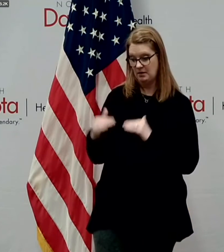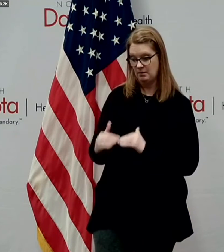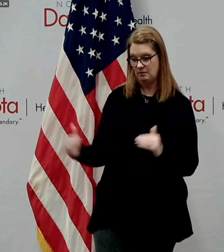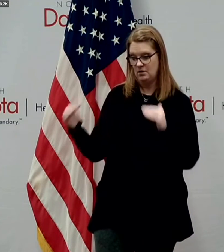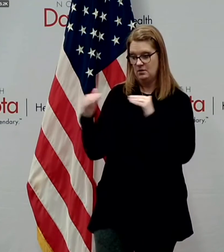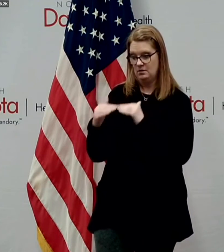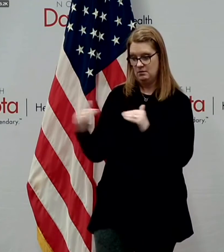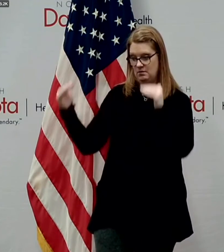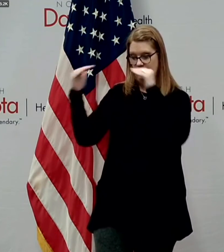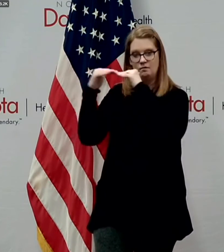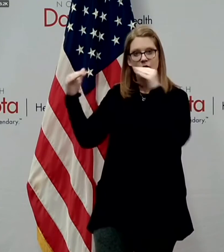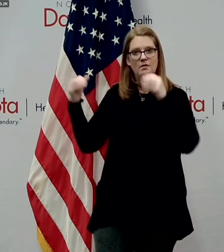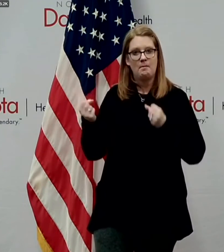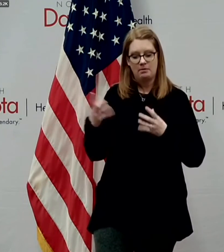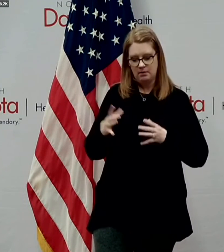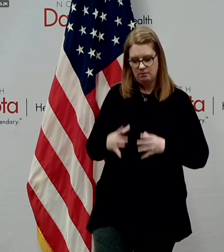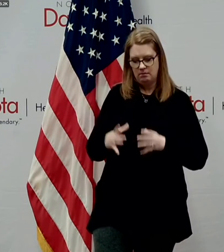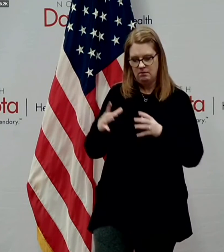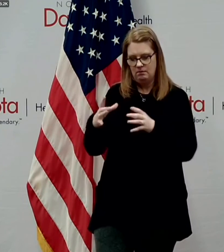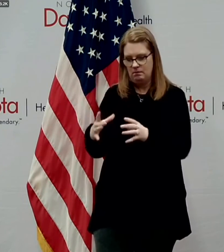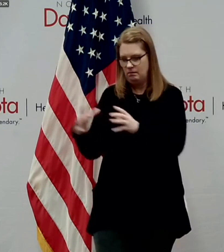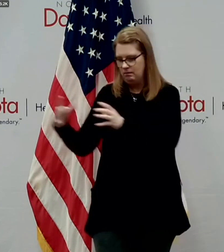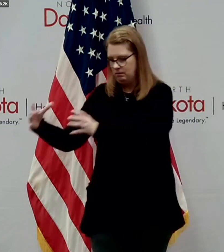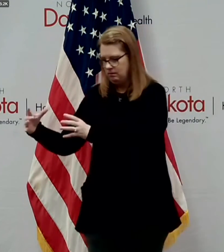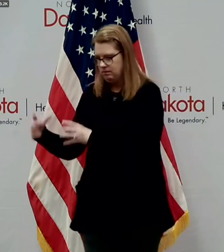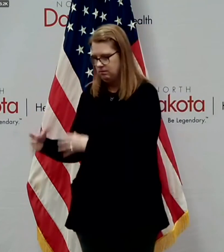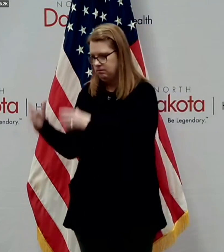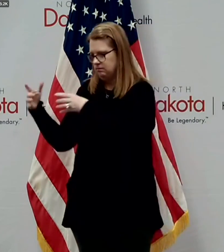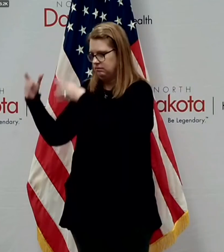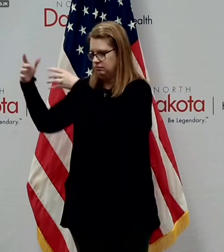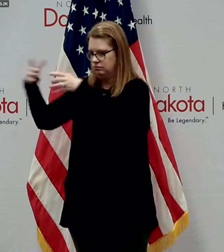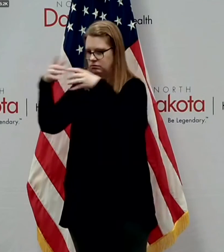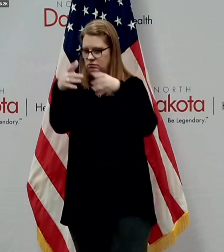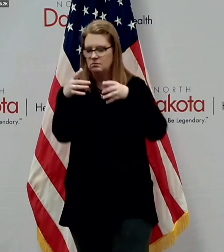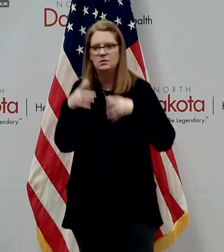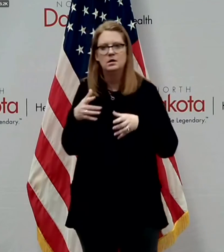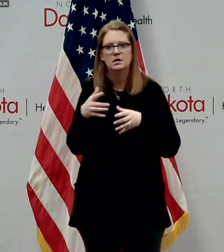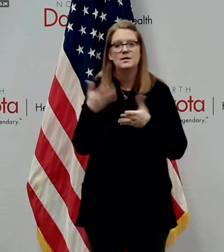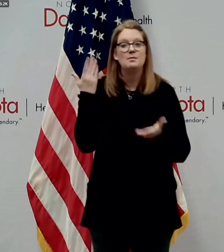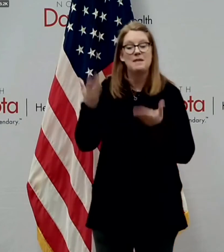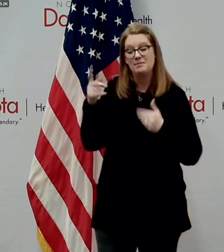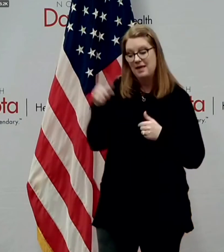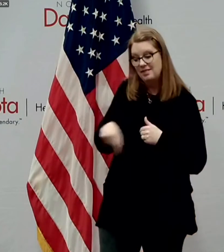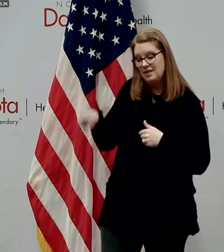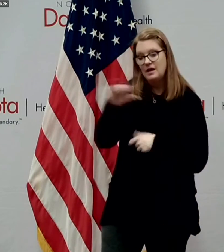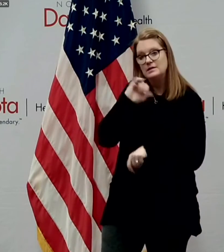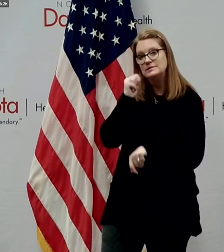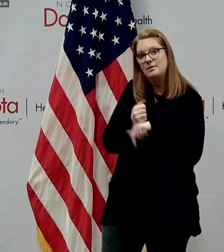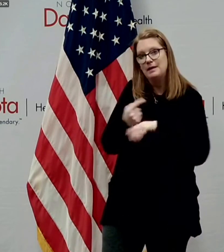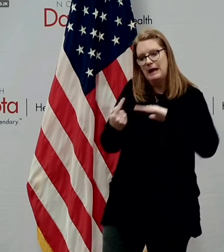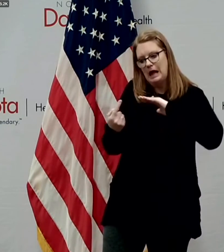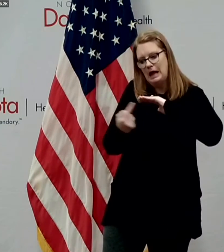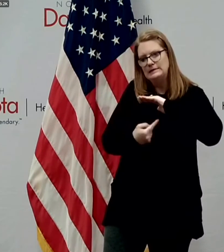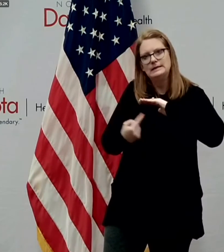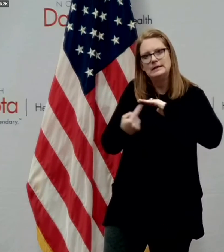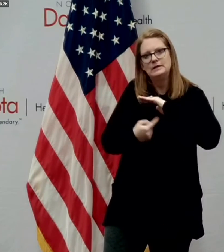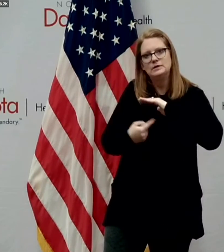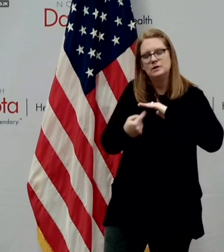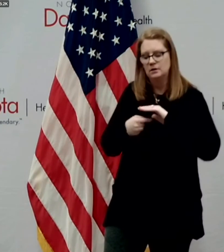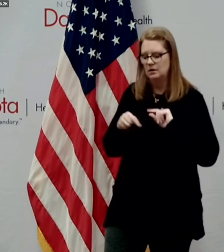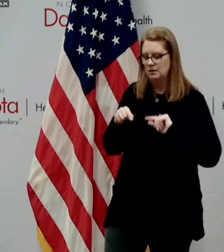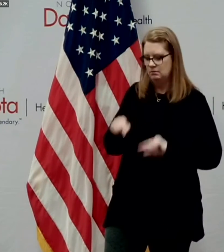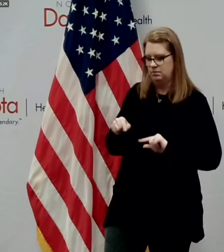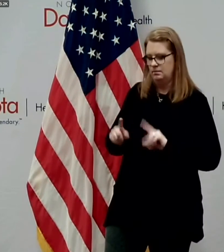with multiple wings have the ability to create isolation if they have one. Sometimes they get someone who's a COVID